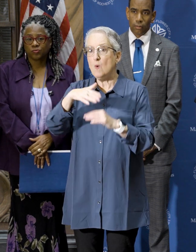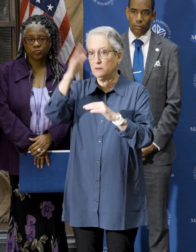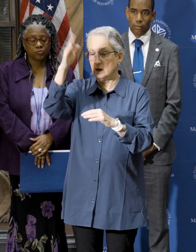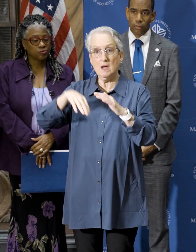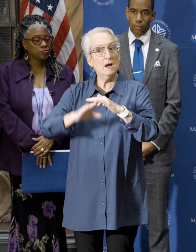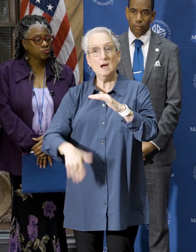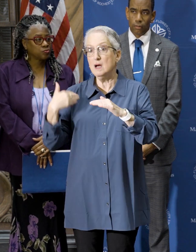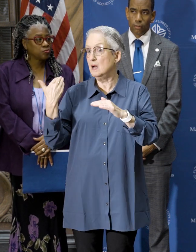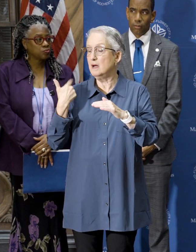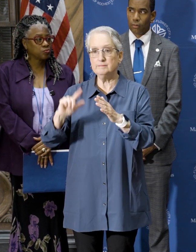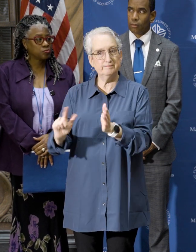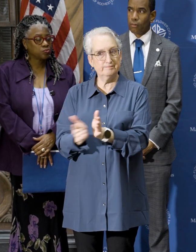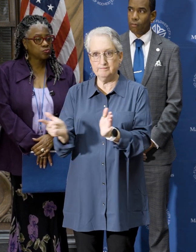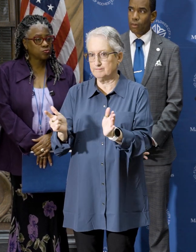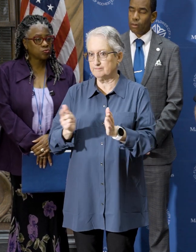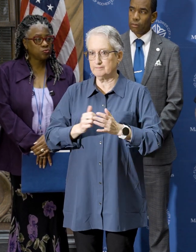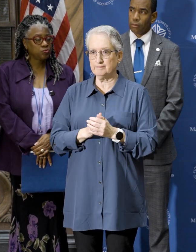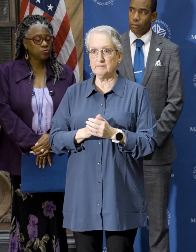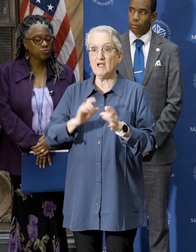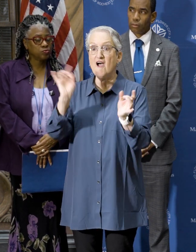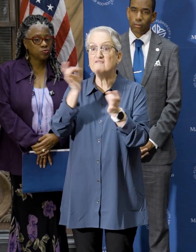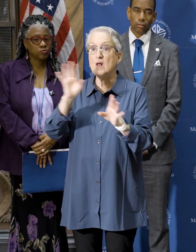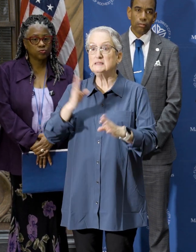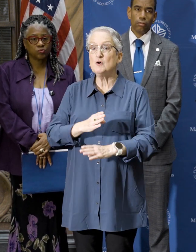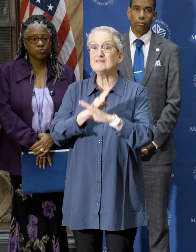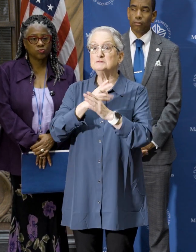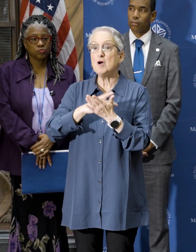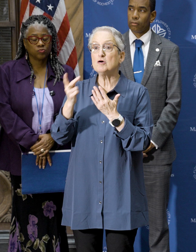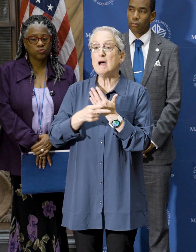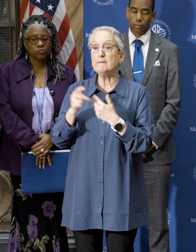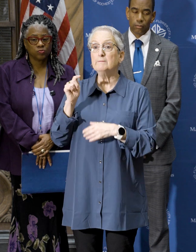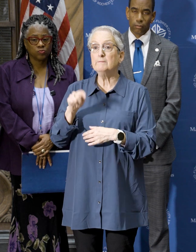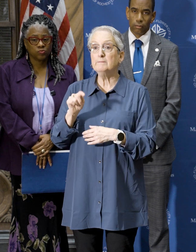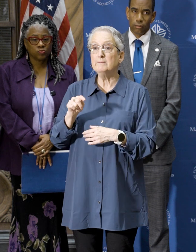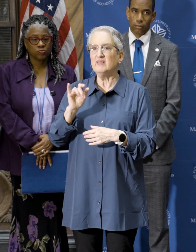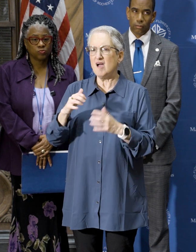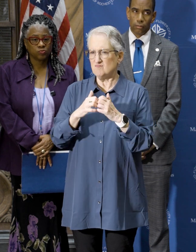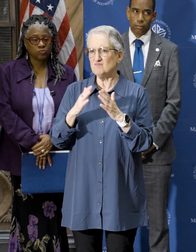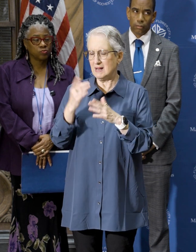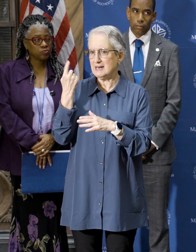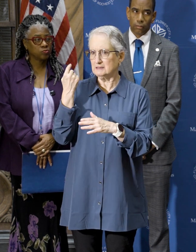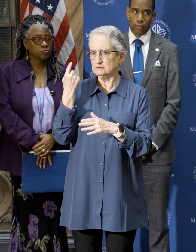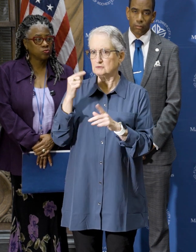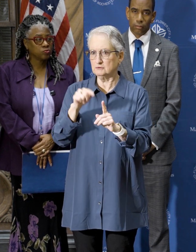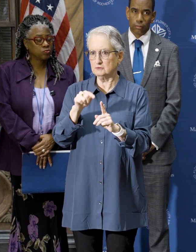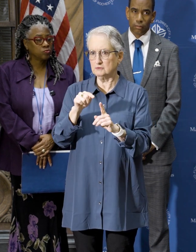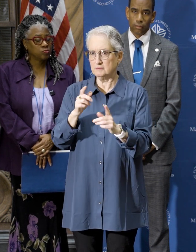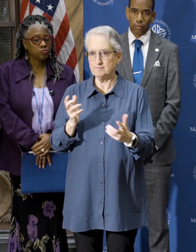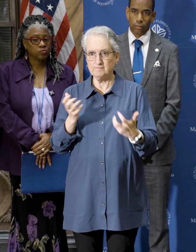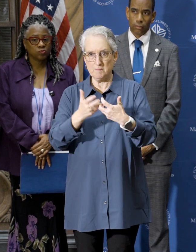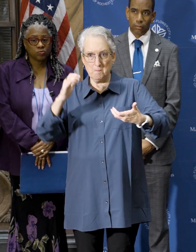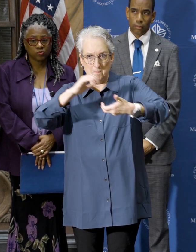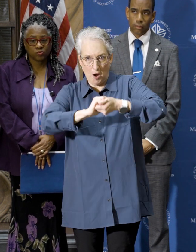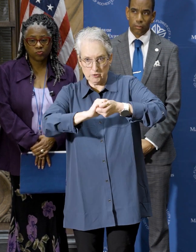Our violence prevention section, again, which we started last year as a result of our reorganization, has partnered with New York State for another new